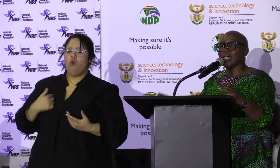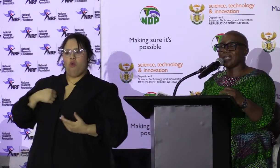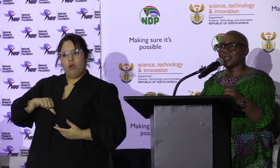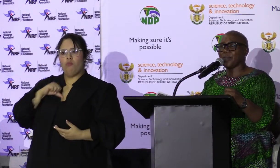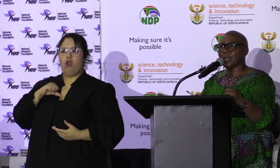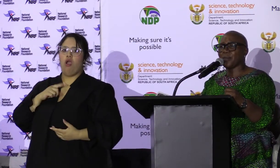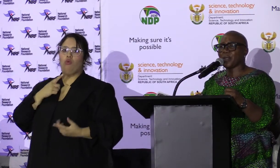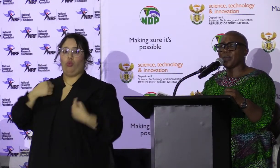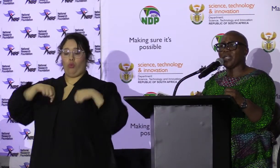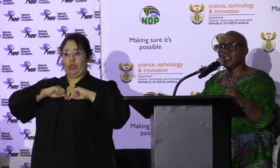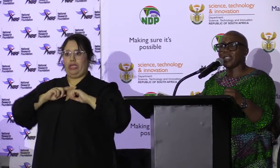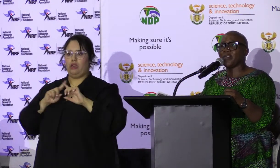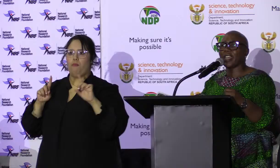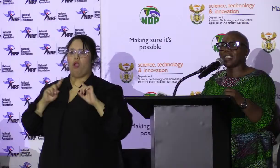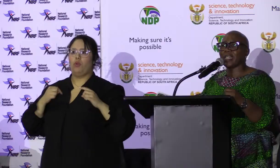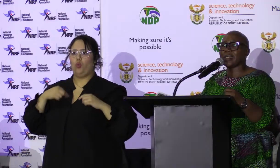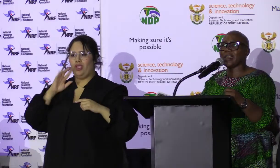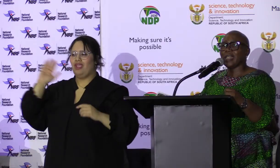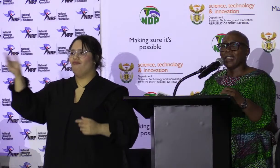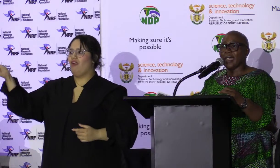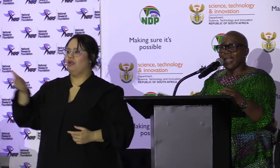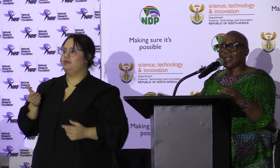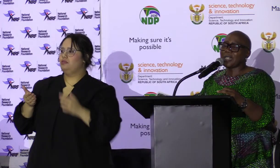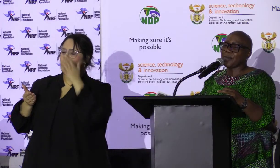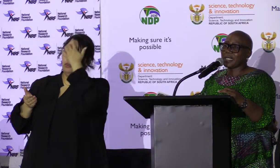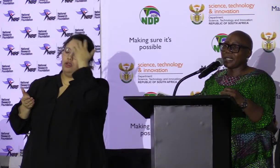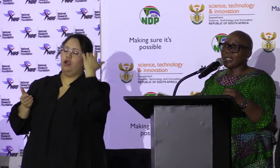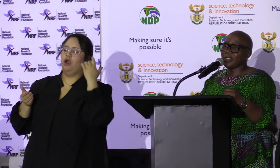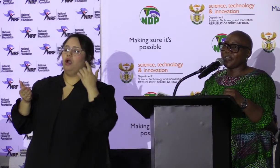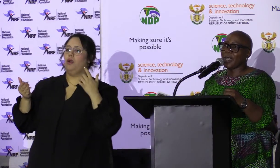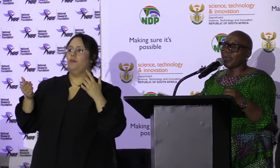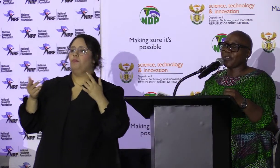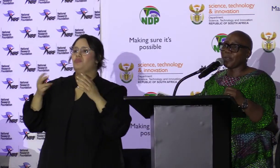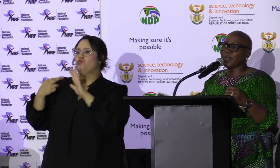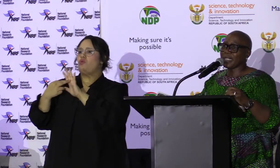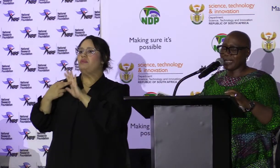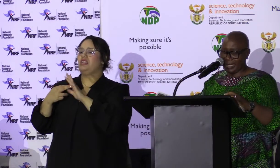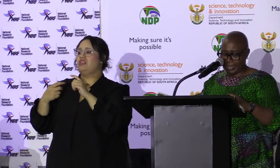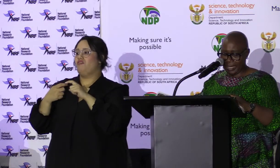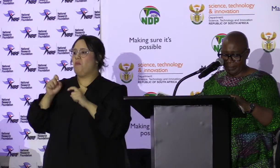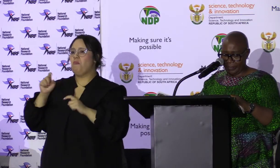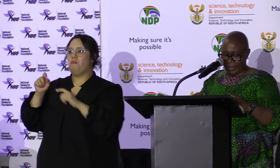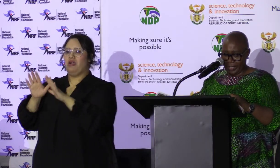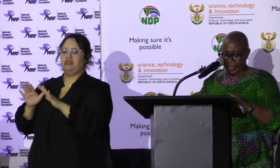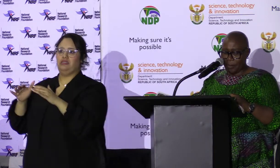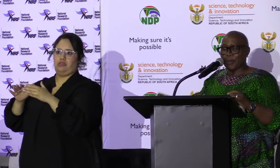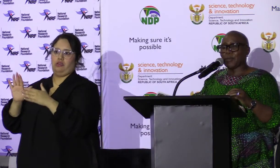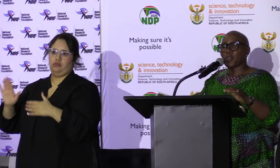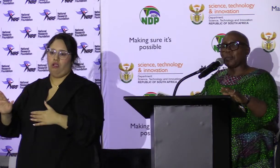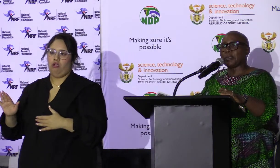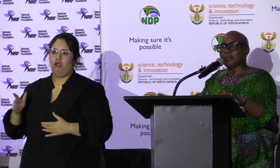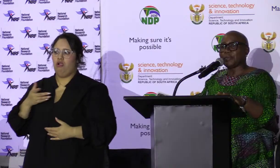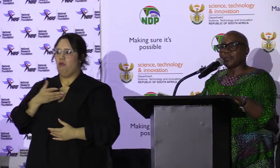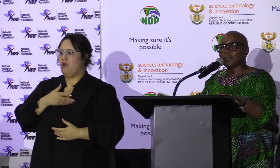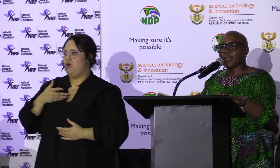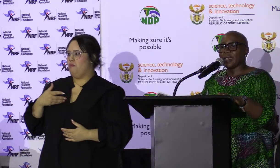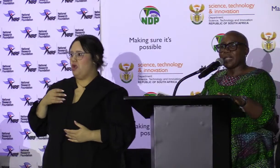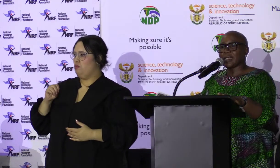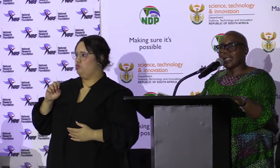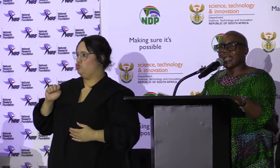proud to say, as the department, we even invited a representative coming from that sector.